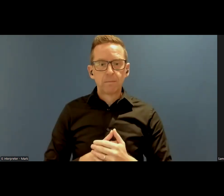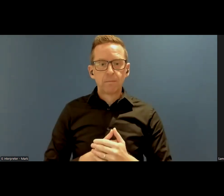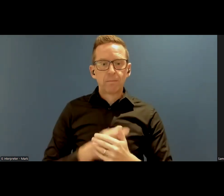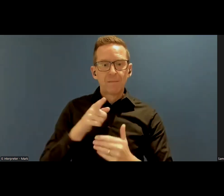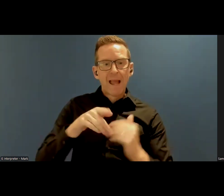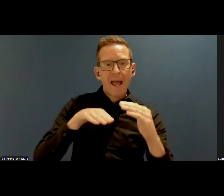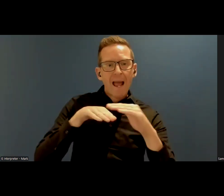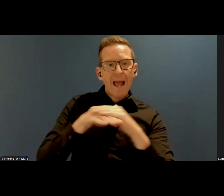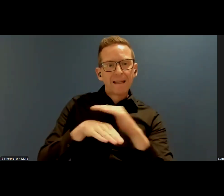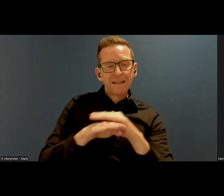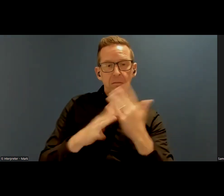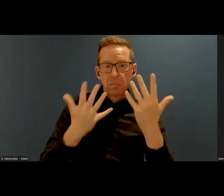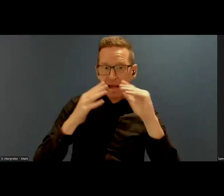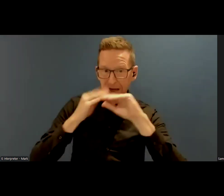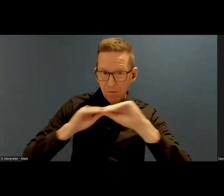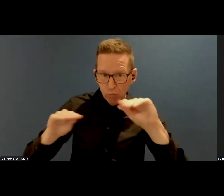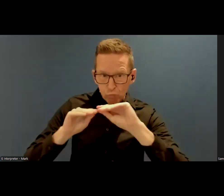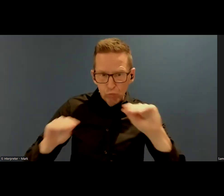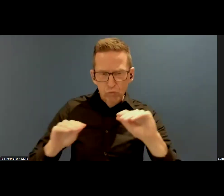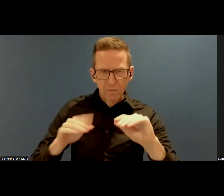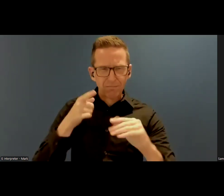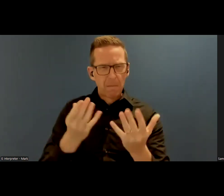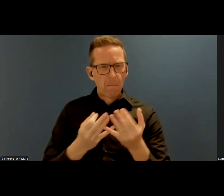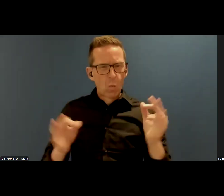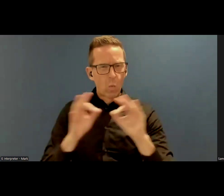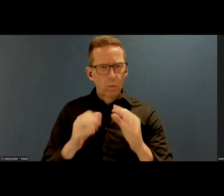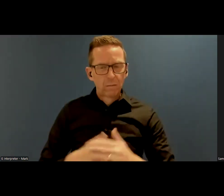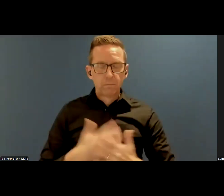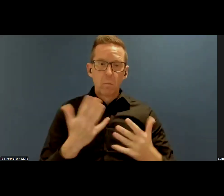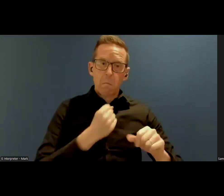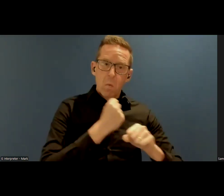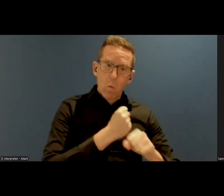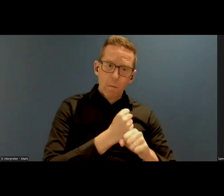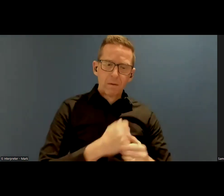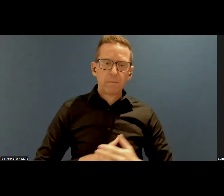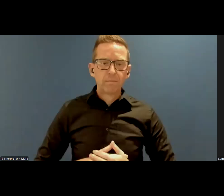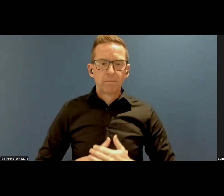education, employment, peer support groups,